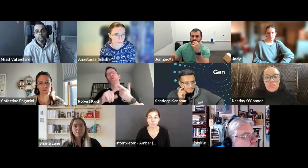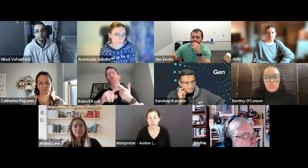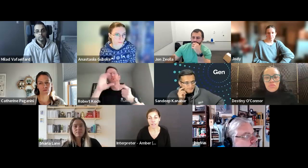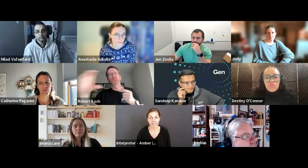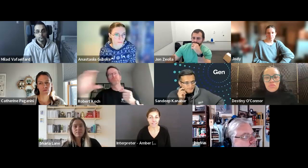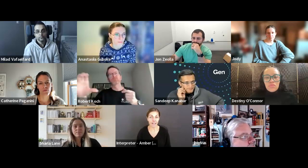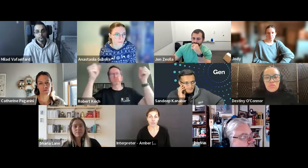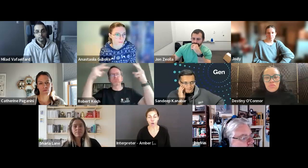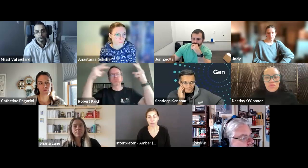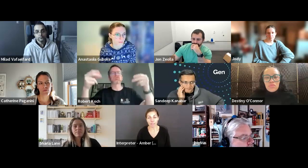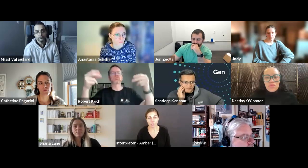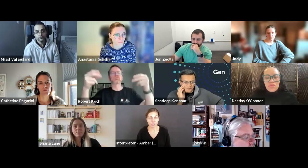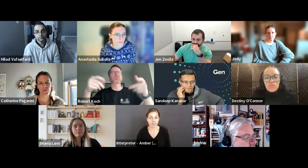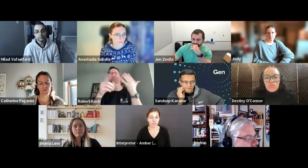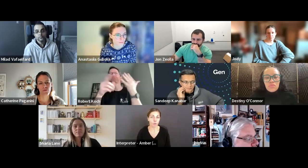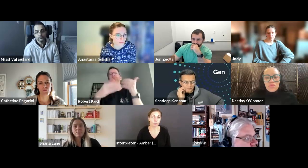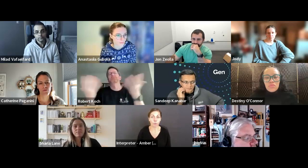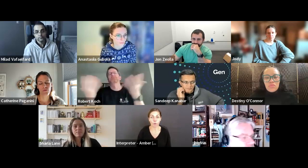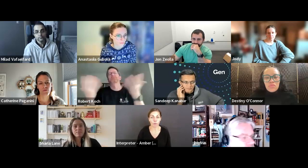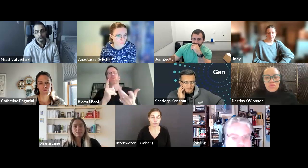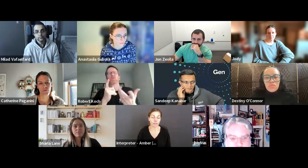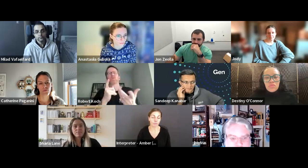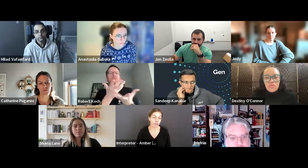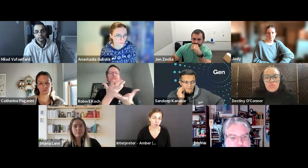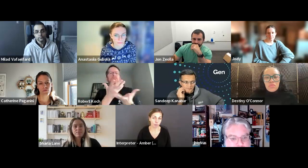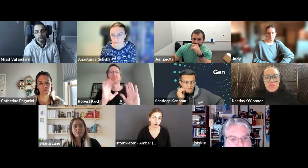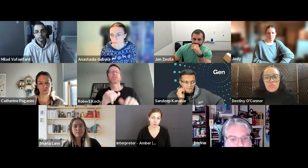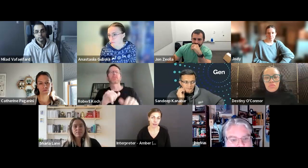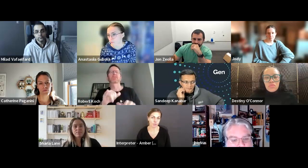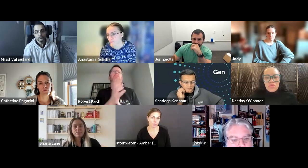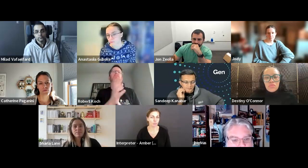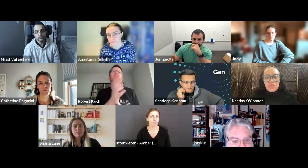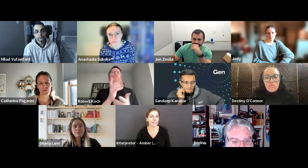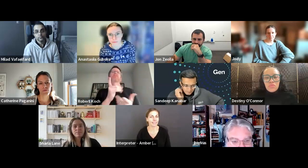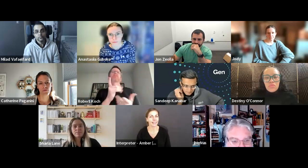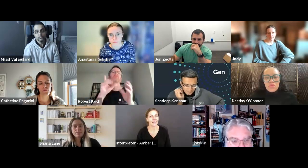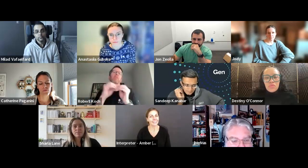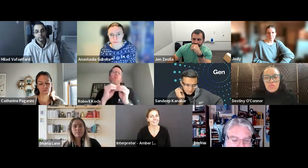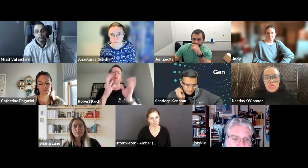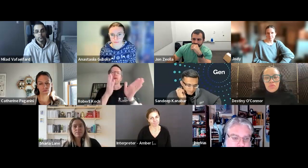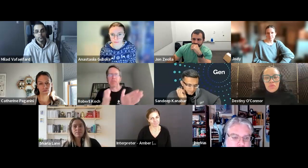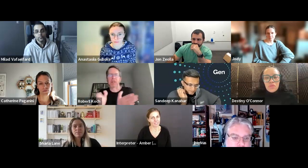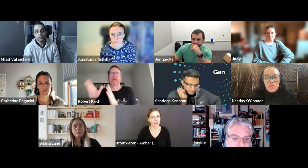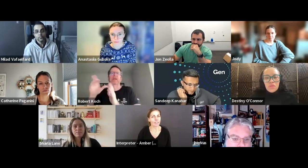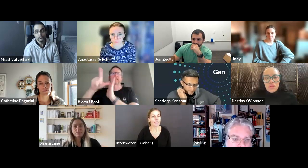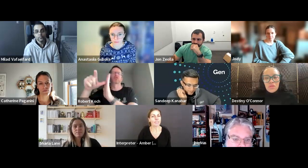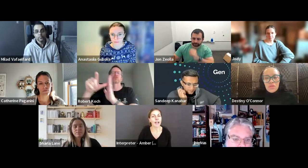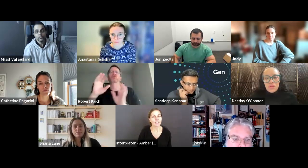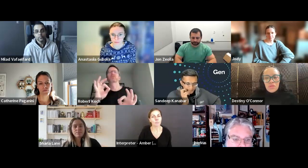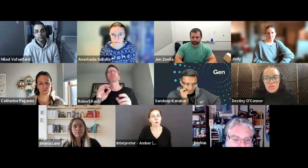How is it that I can get accommodations for like interpreters or captions or something like that?